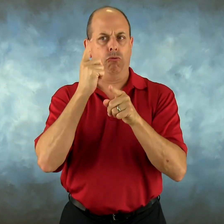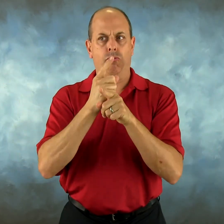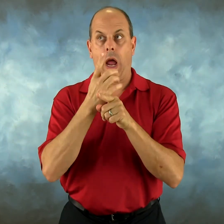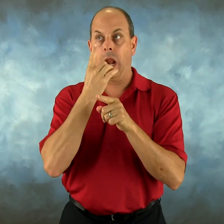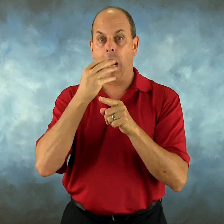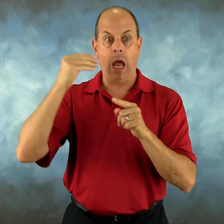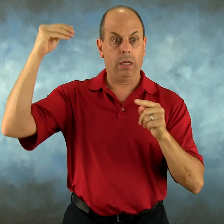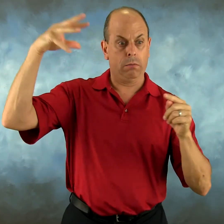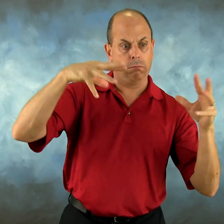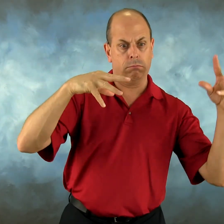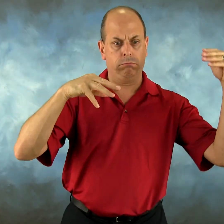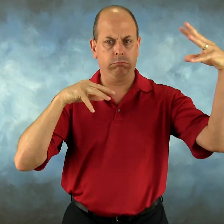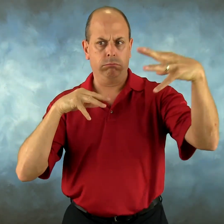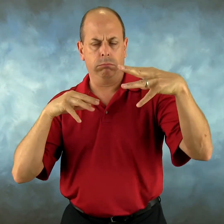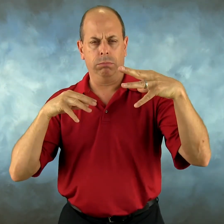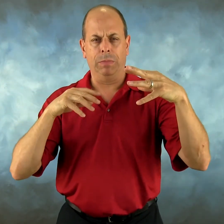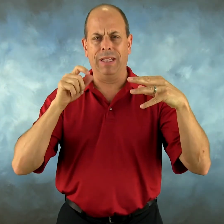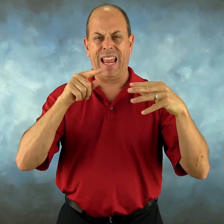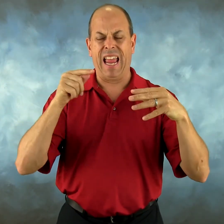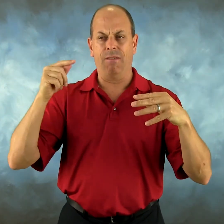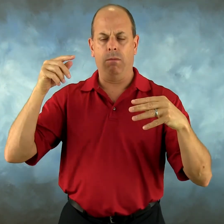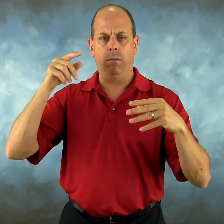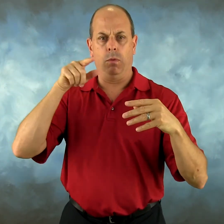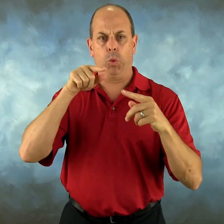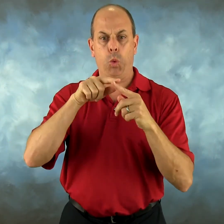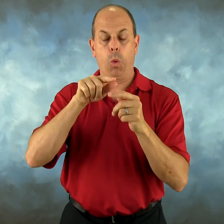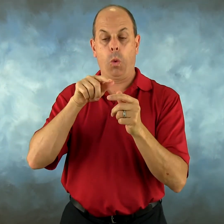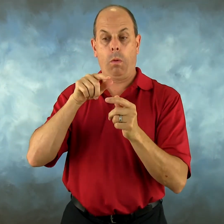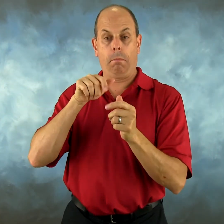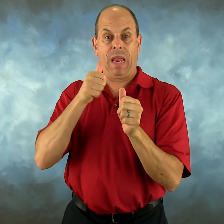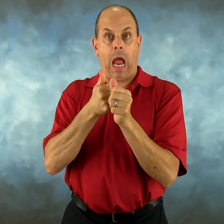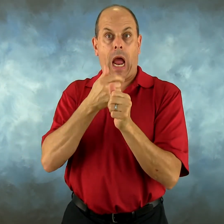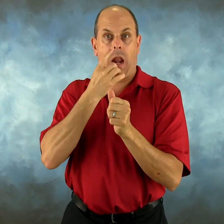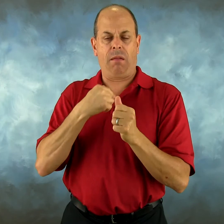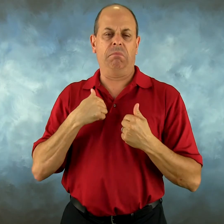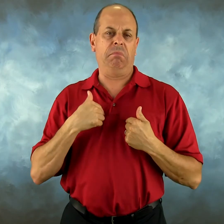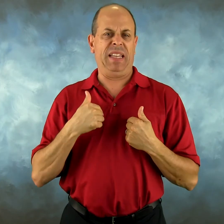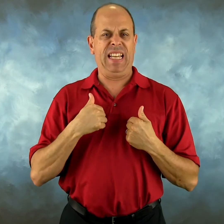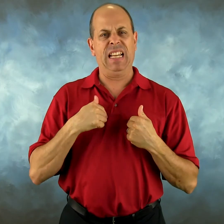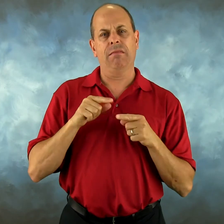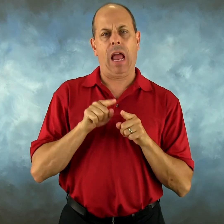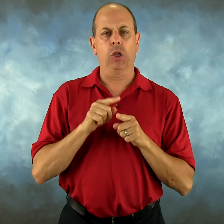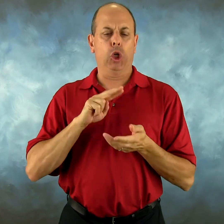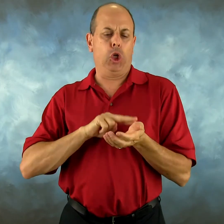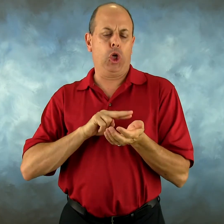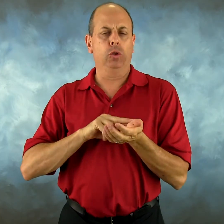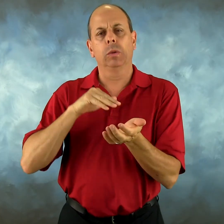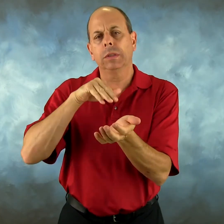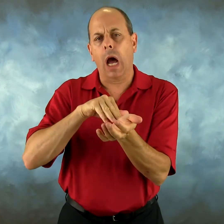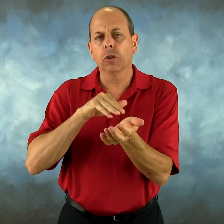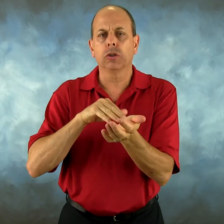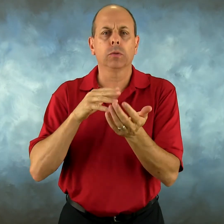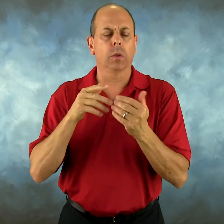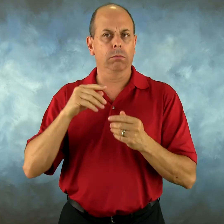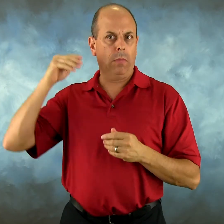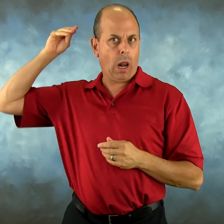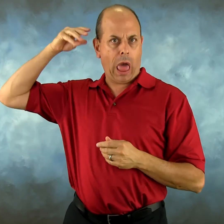When you're talking with a deaf patient, lighting is actually very important also. You as a healthcare